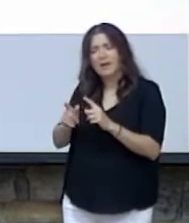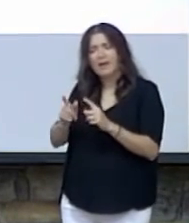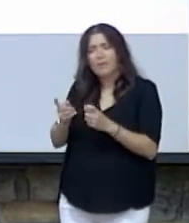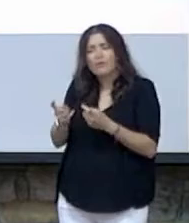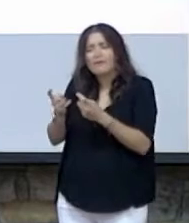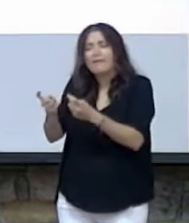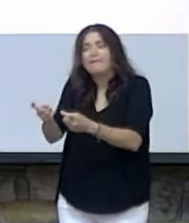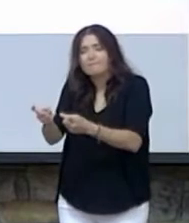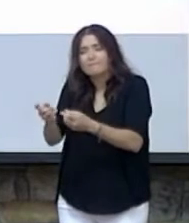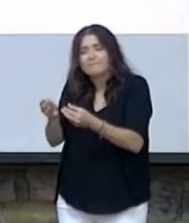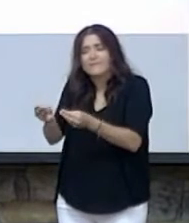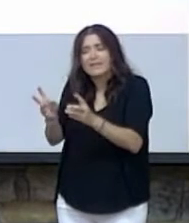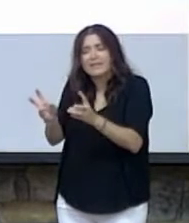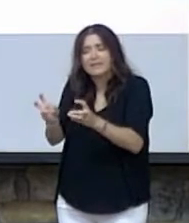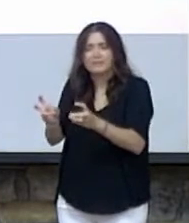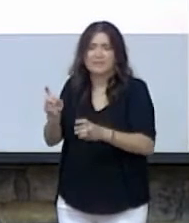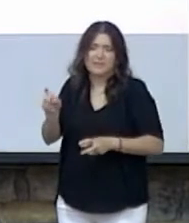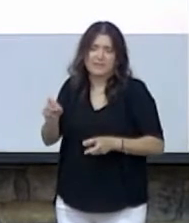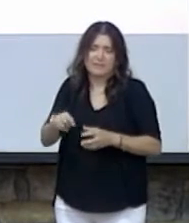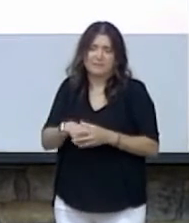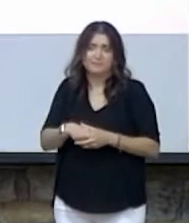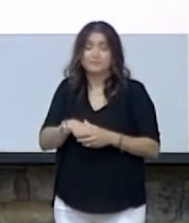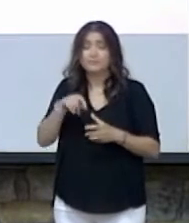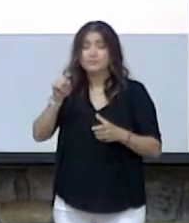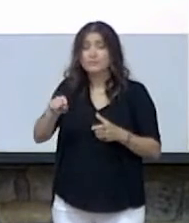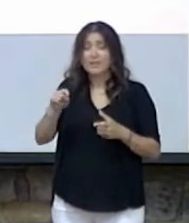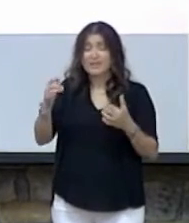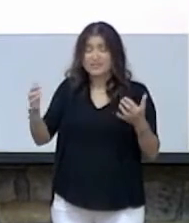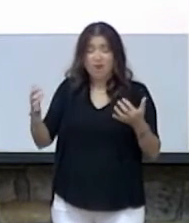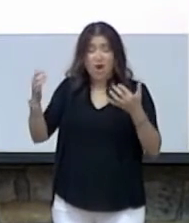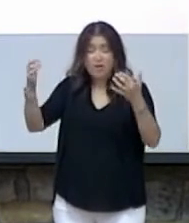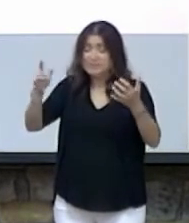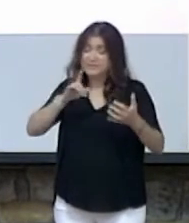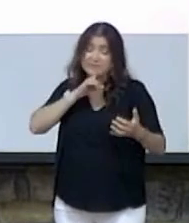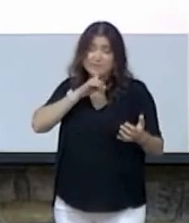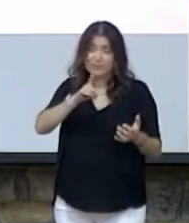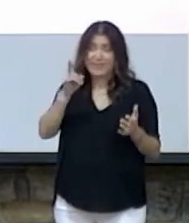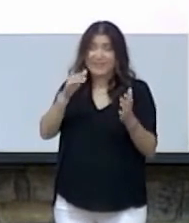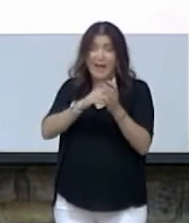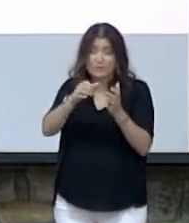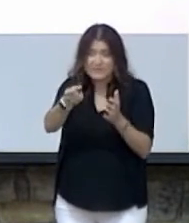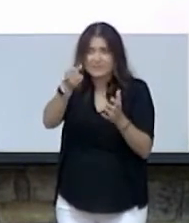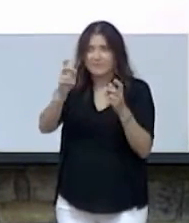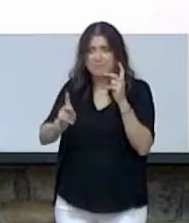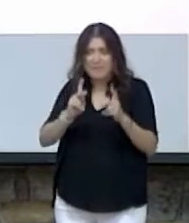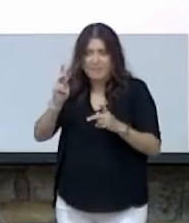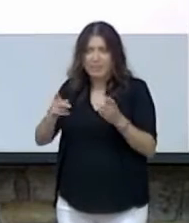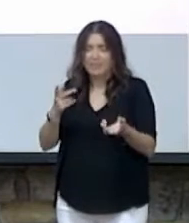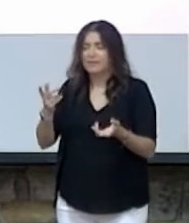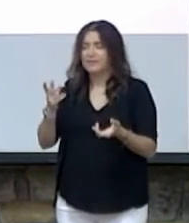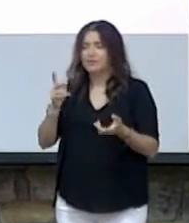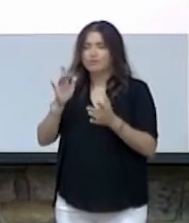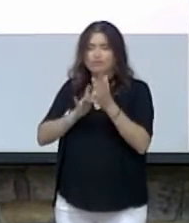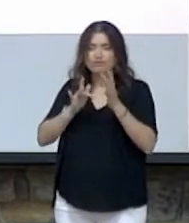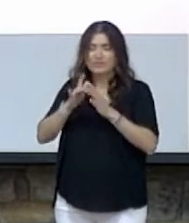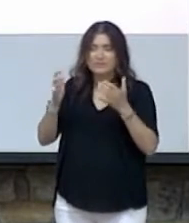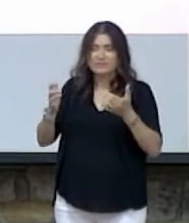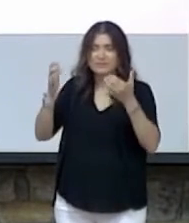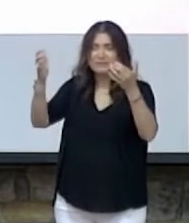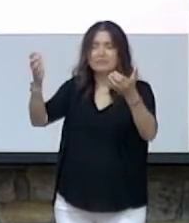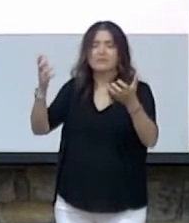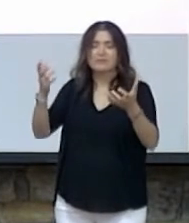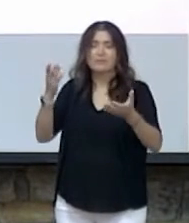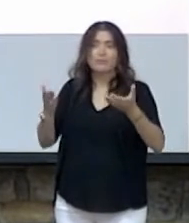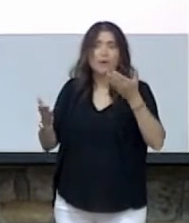need. And so this incredible audience, literally these thousands of people that Jesus is speaking to at perhaps